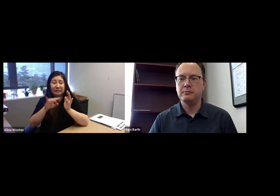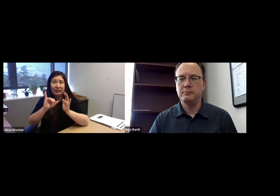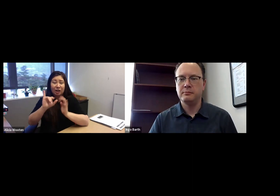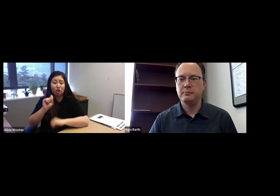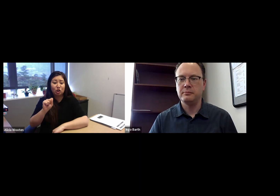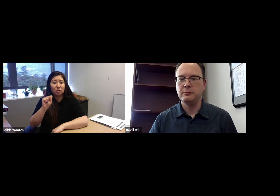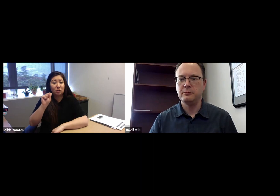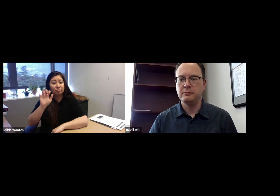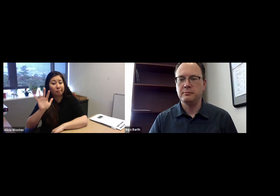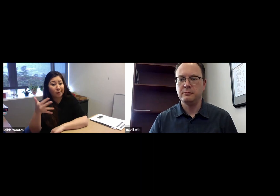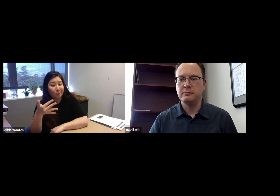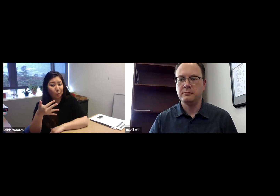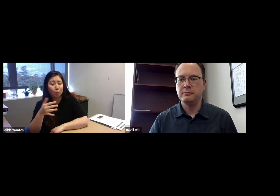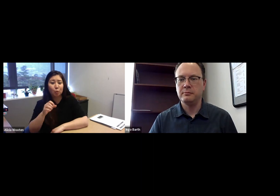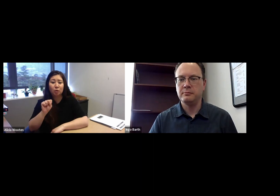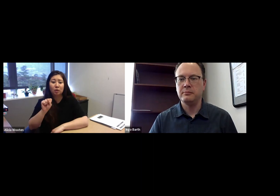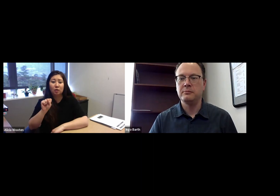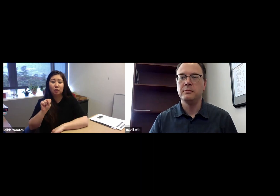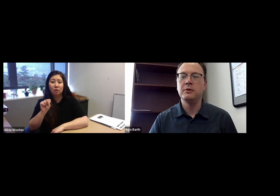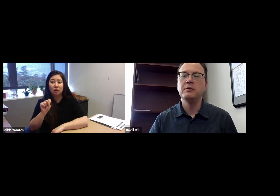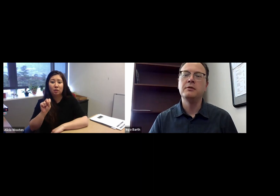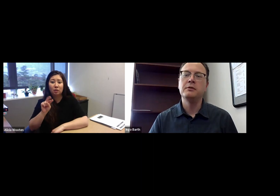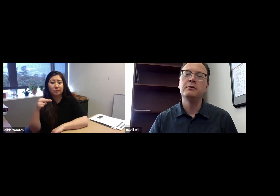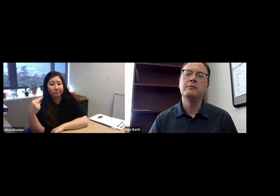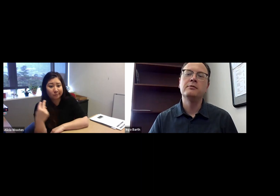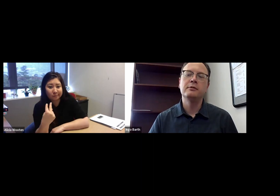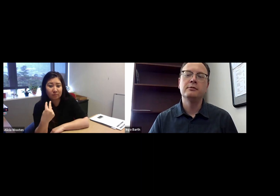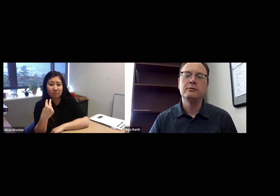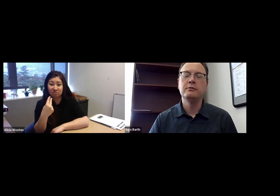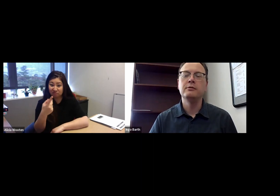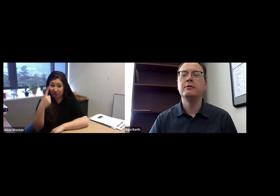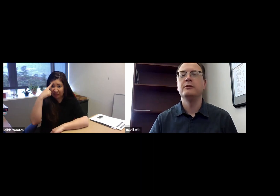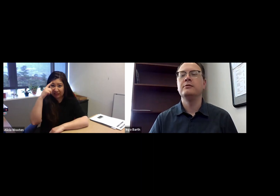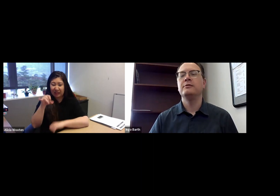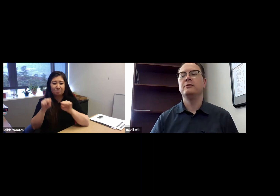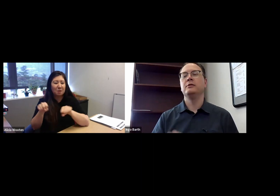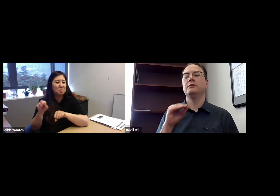talk about other things in relation to the planet, I think that's helpful.